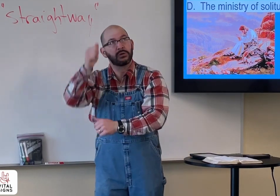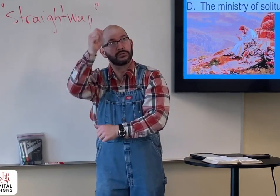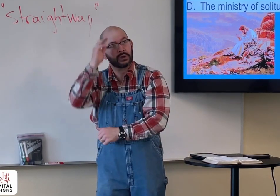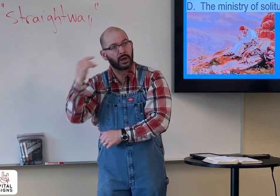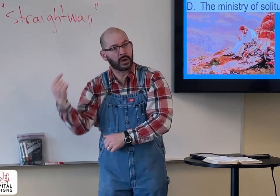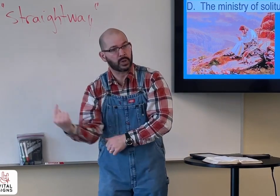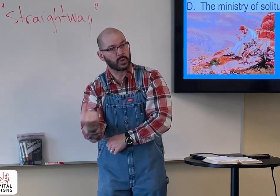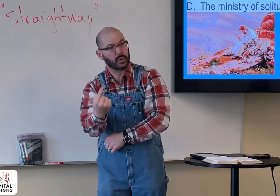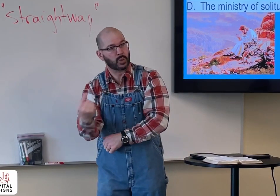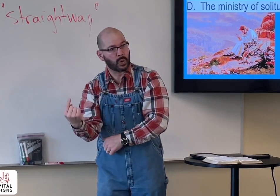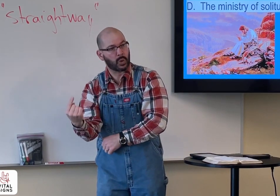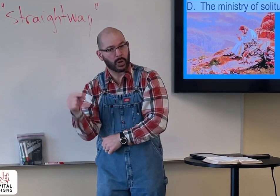they had time alone with God.